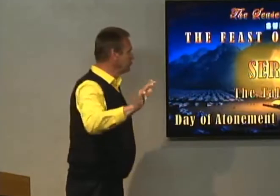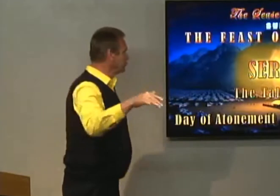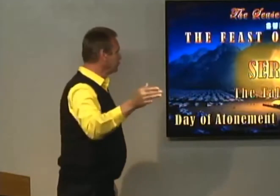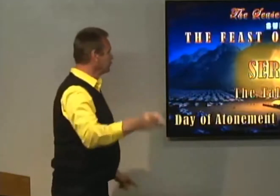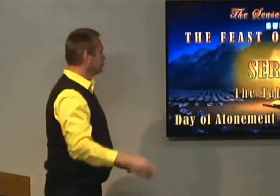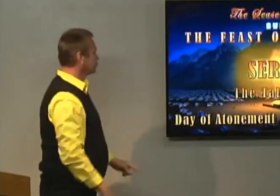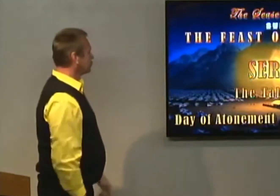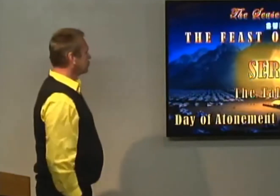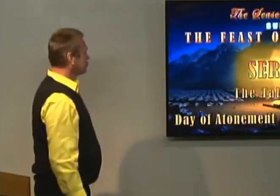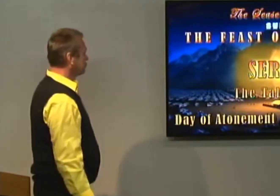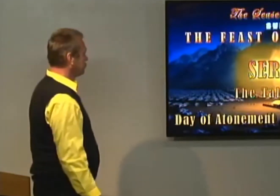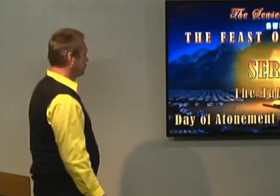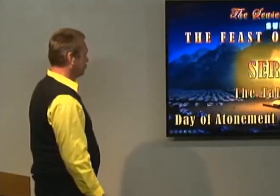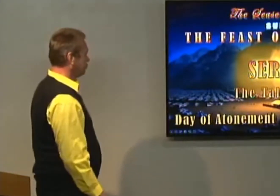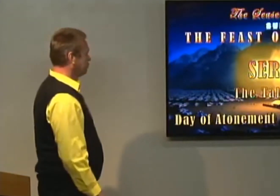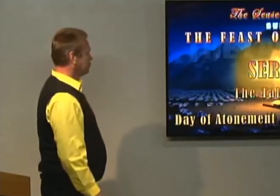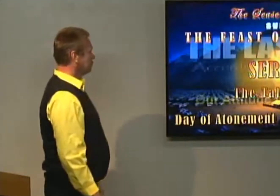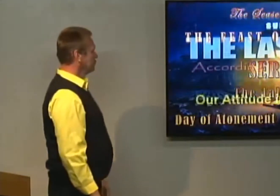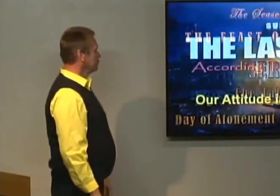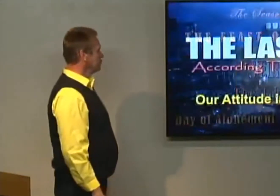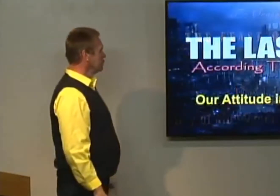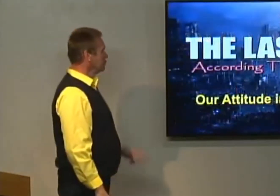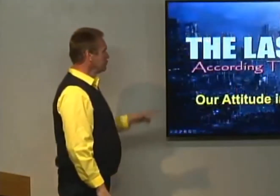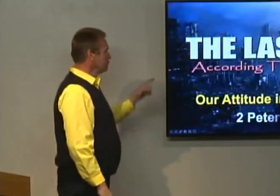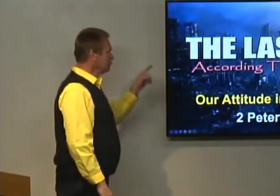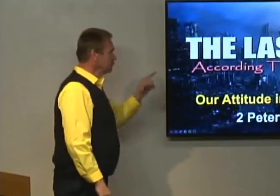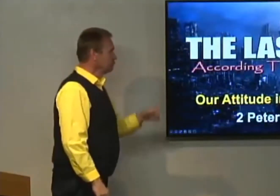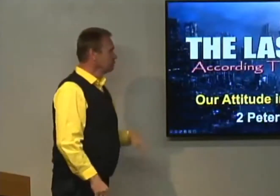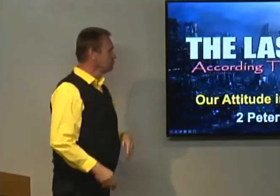we would be able to just take in this title.